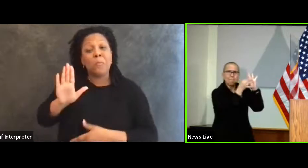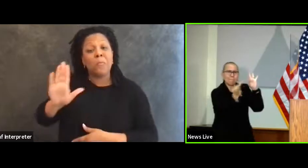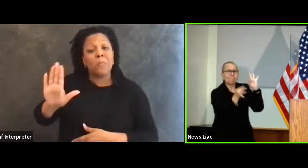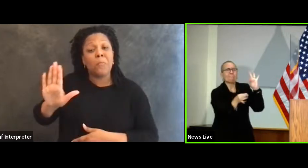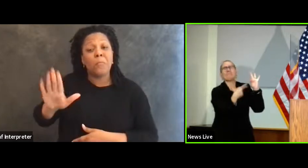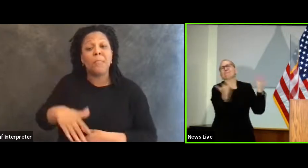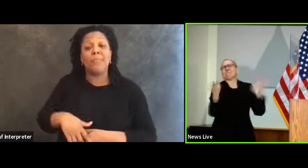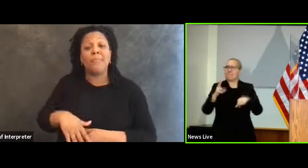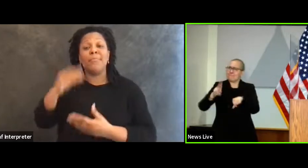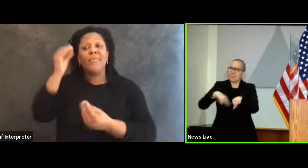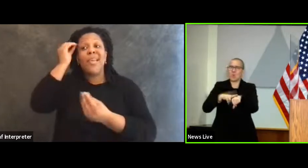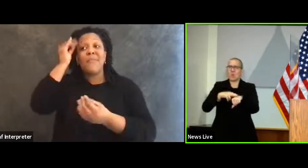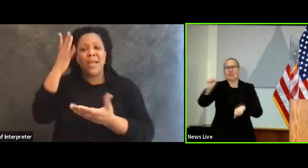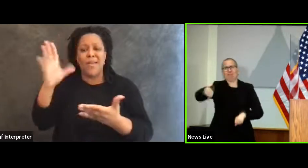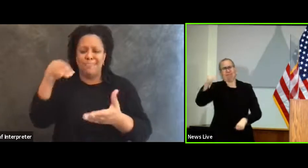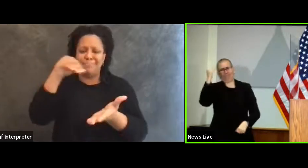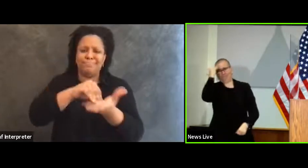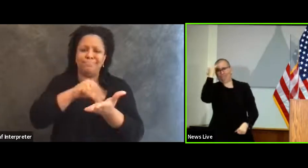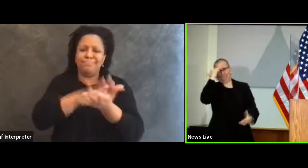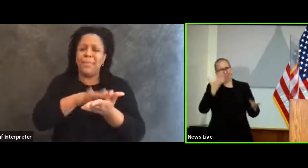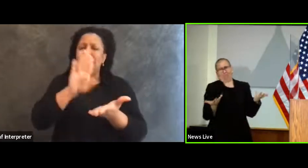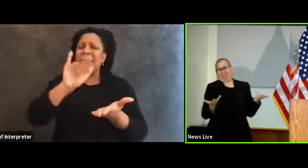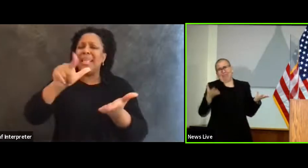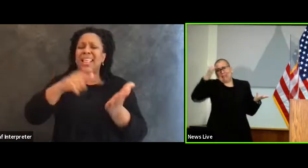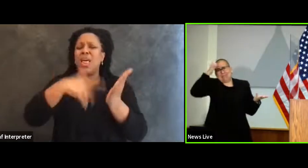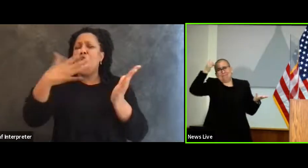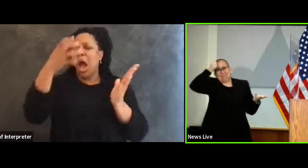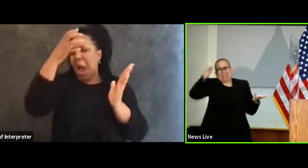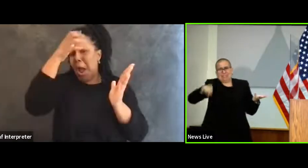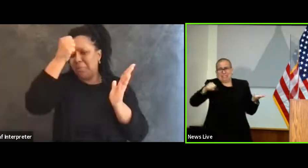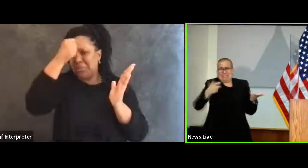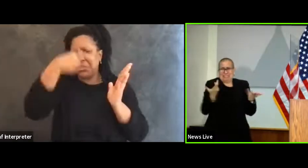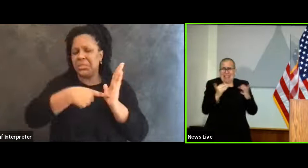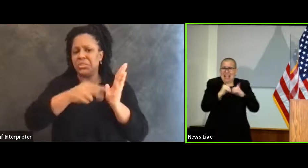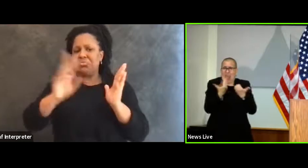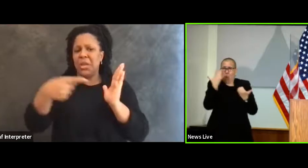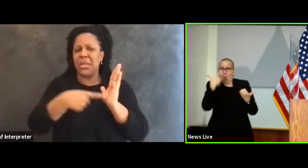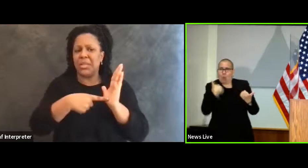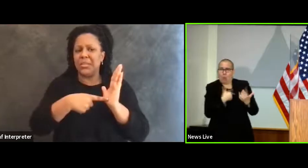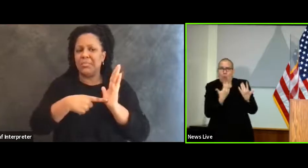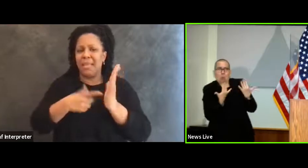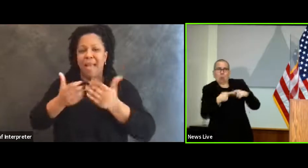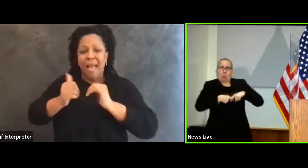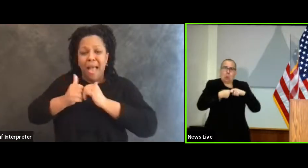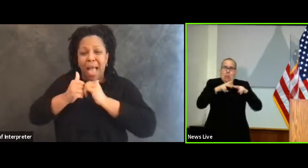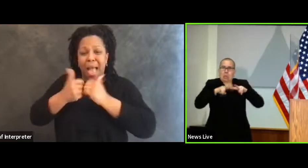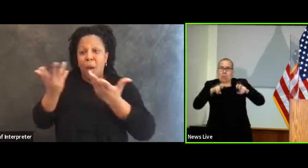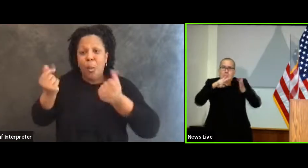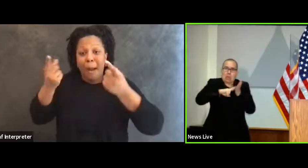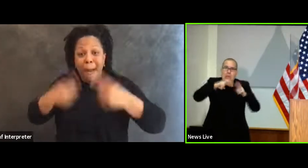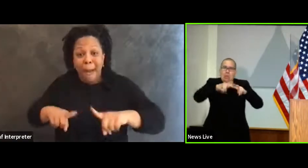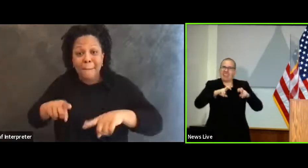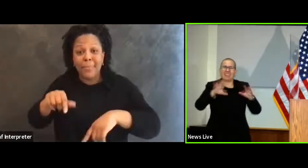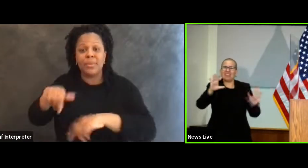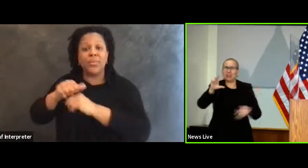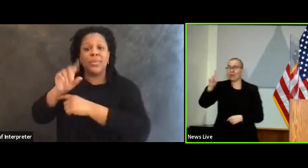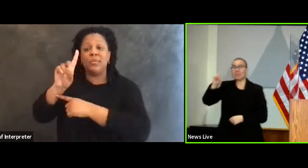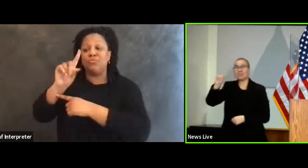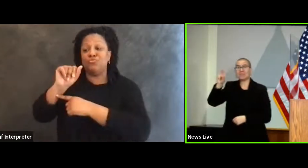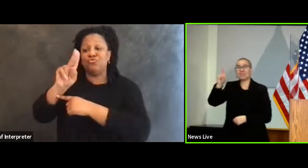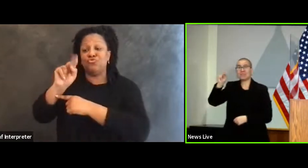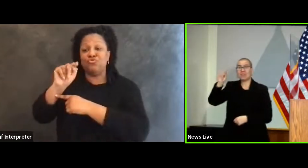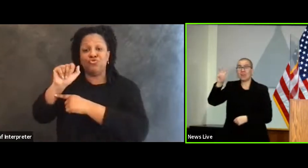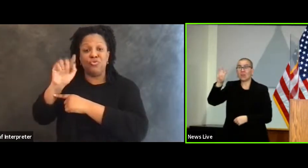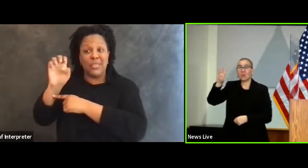way to not get into the situation that Daunte Wright was in if we can figure it out for minor traffic violations or misdemeanors. Let's figure